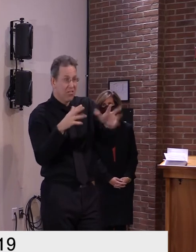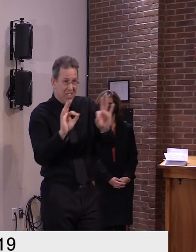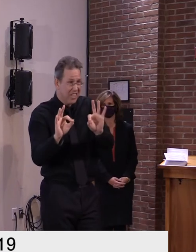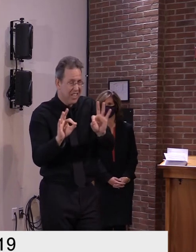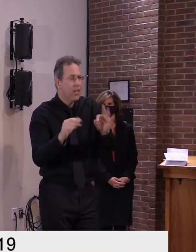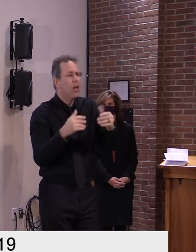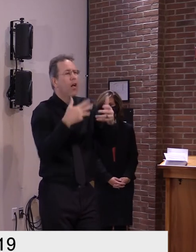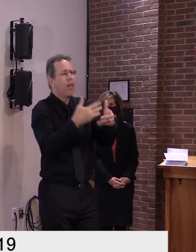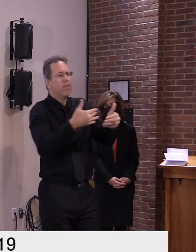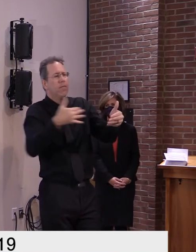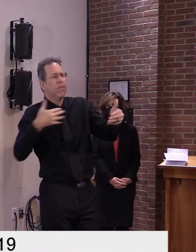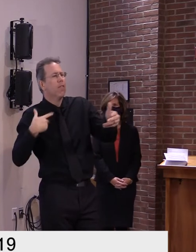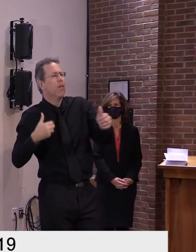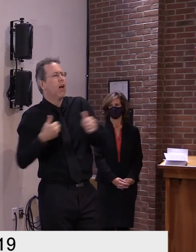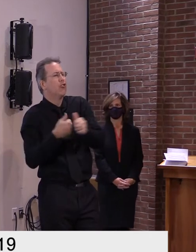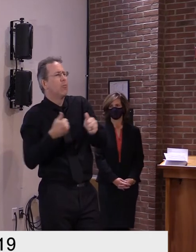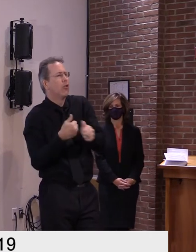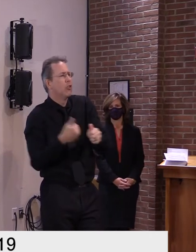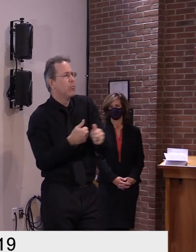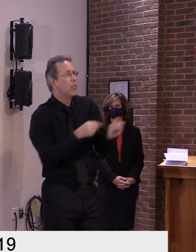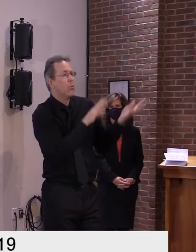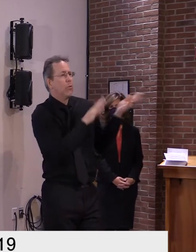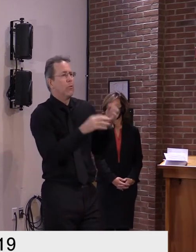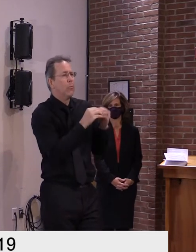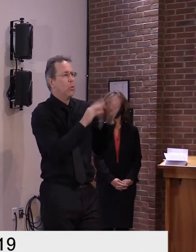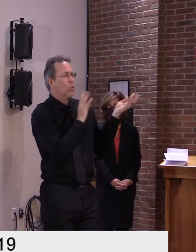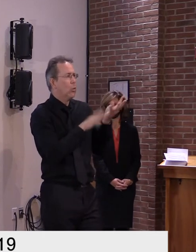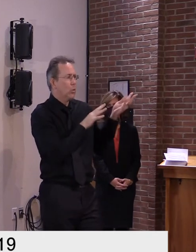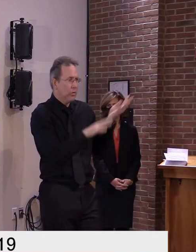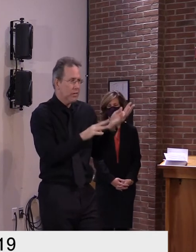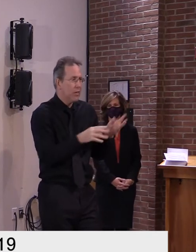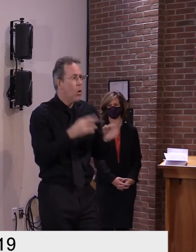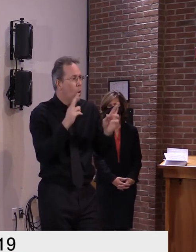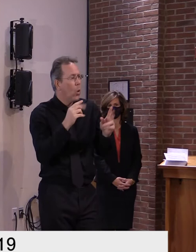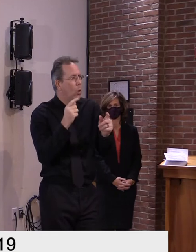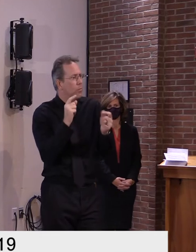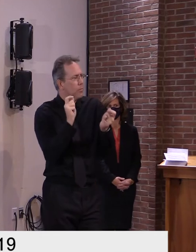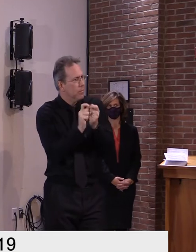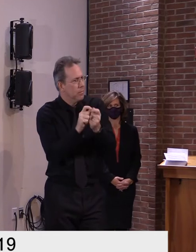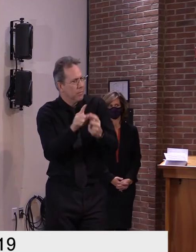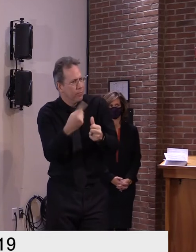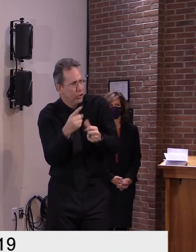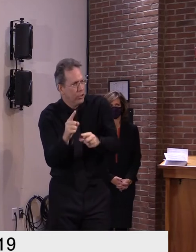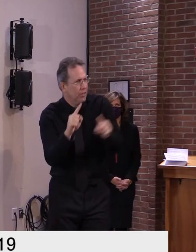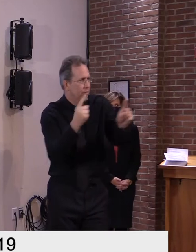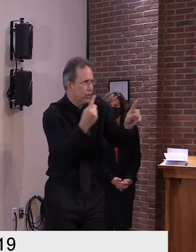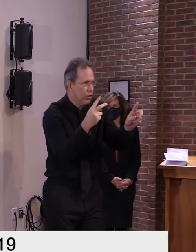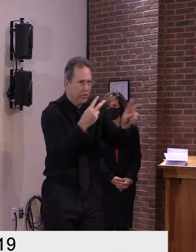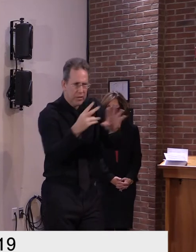that first day when we might have expected more of it than we're getting. But it shouldn't impact the long-term care plans at